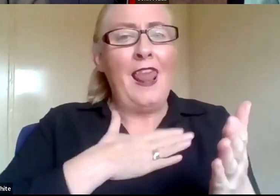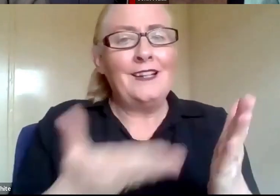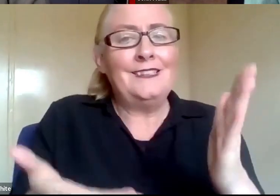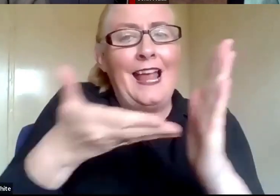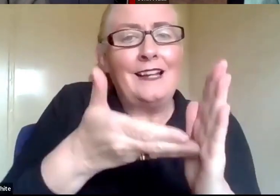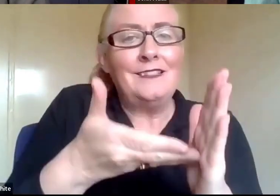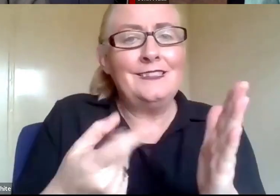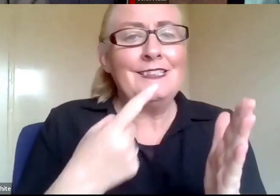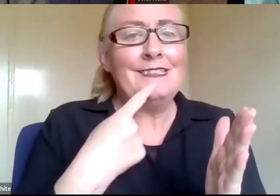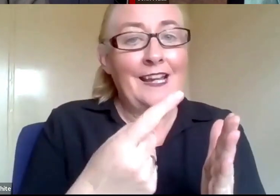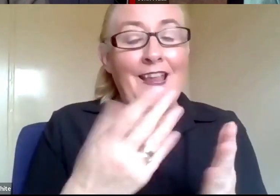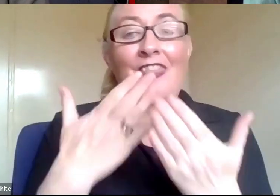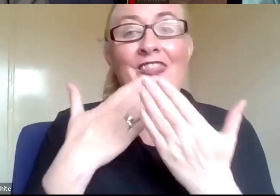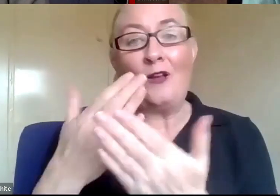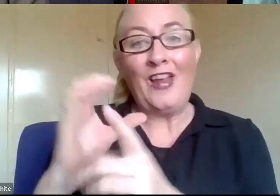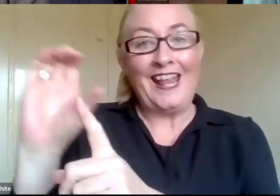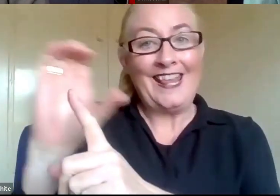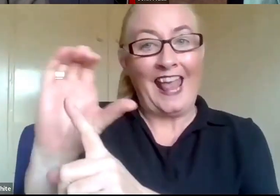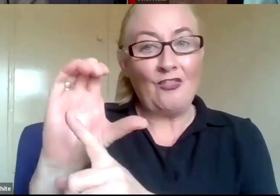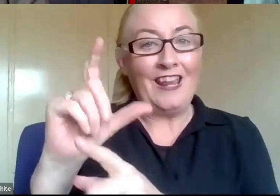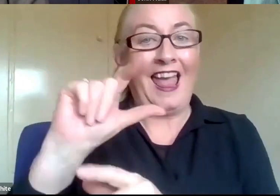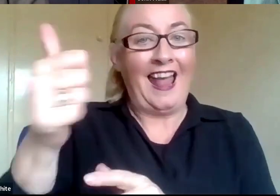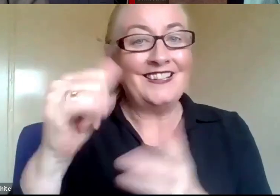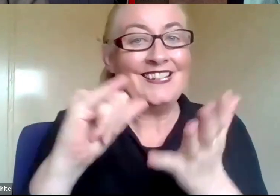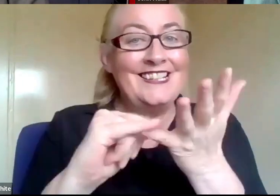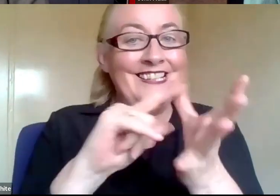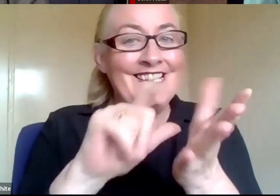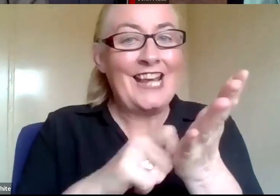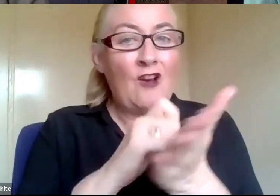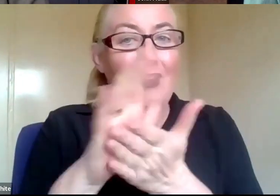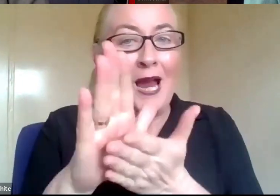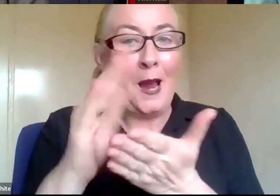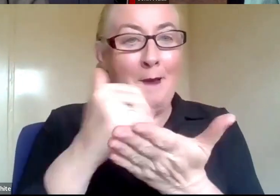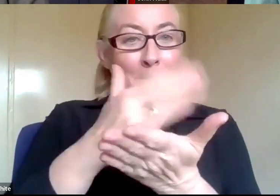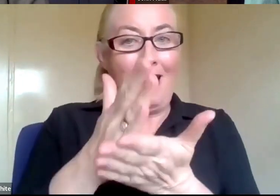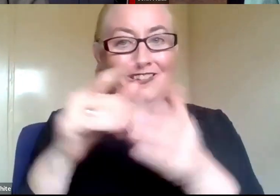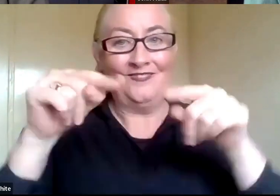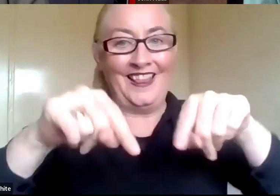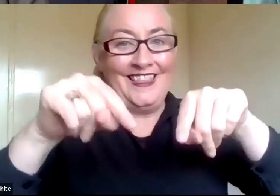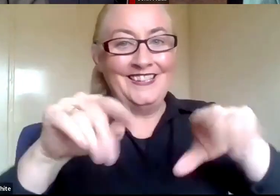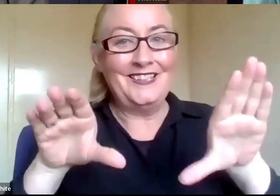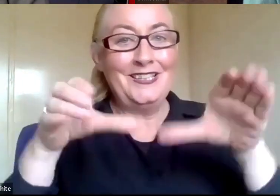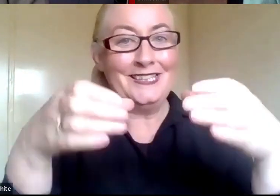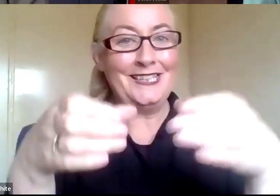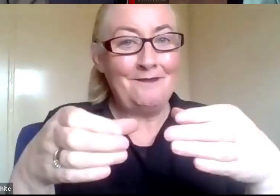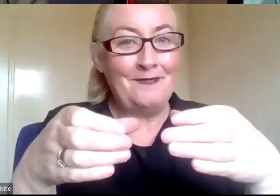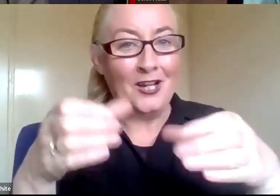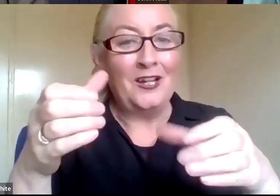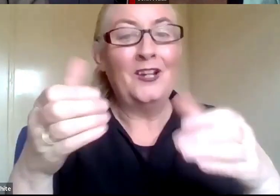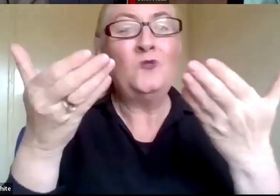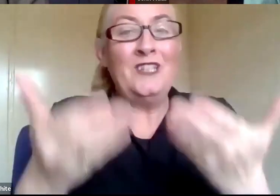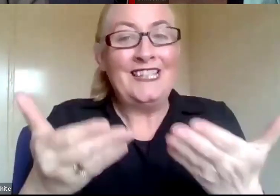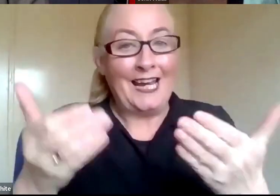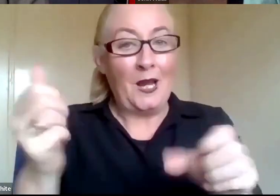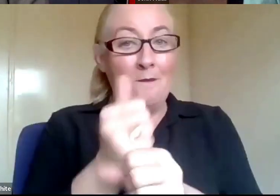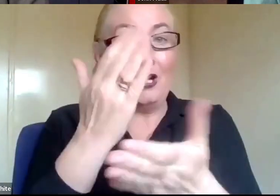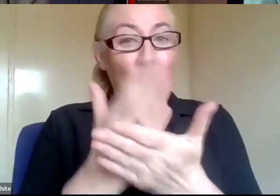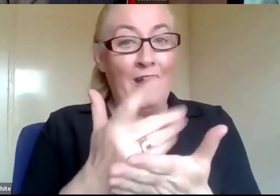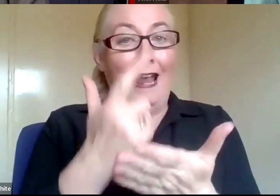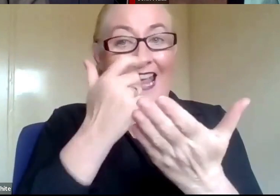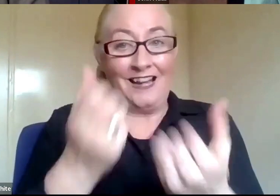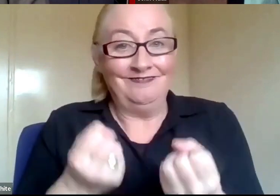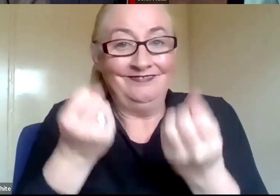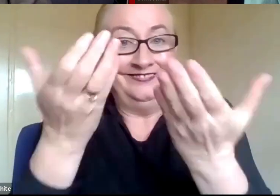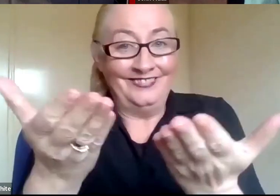Sarah for being part of my team today to get across and share with you some thoughts